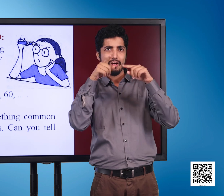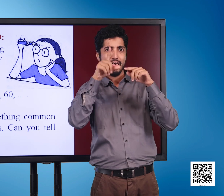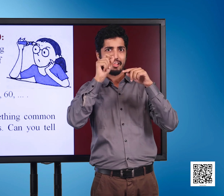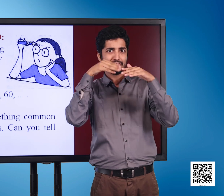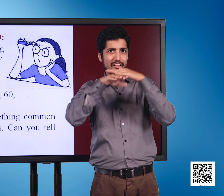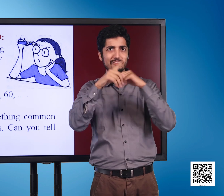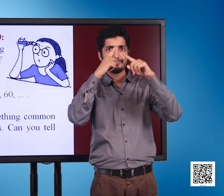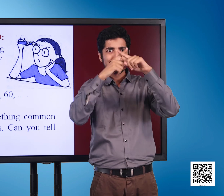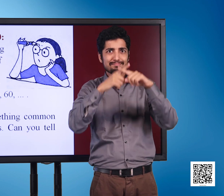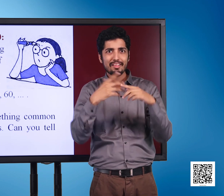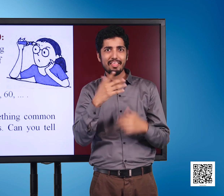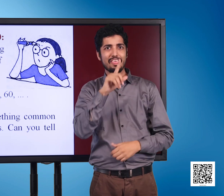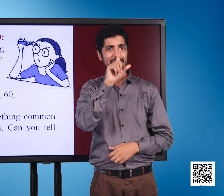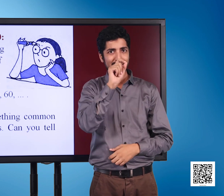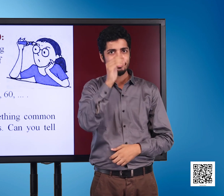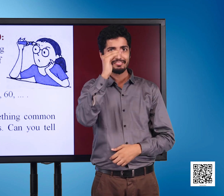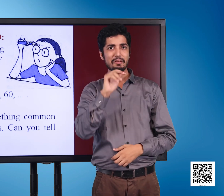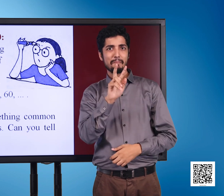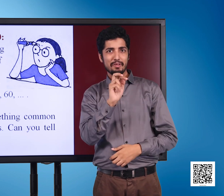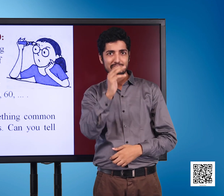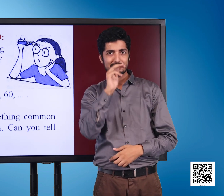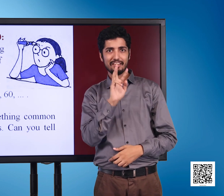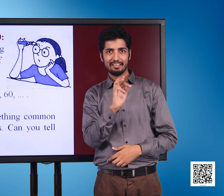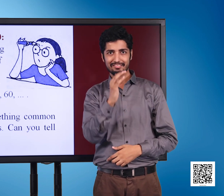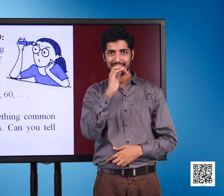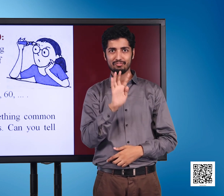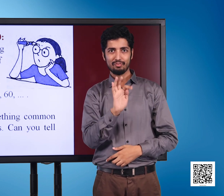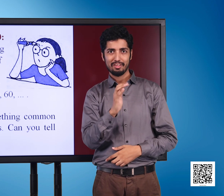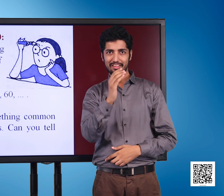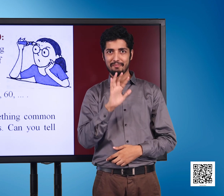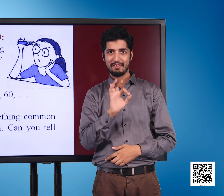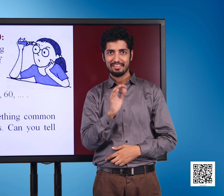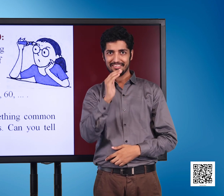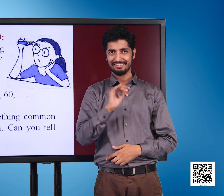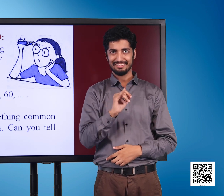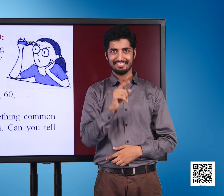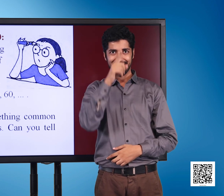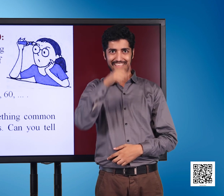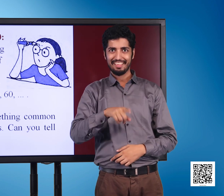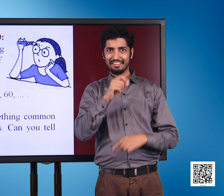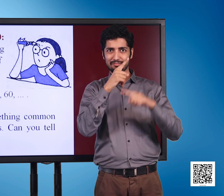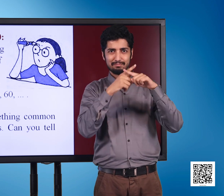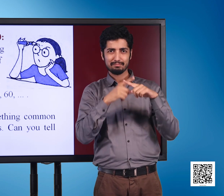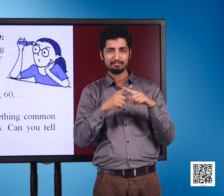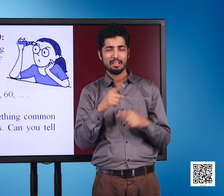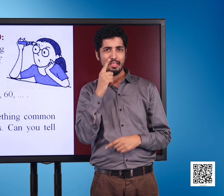The multiples are 10, 20, 30, 40, 50, 60, and so on.